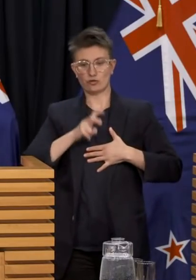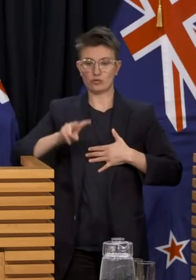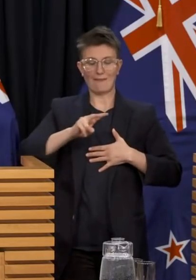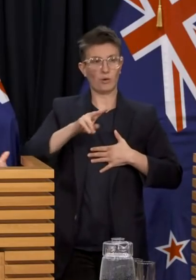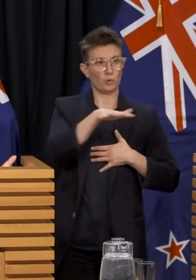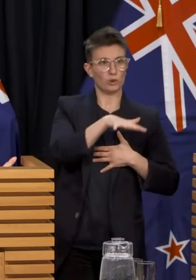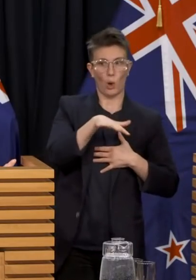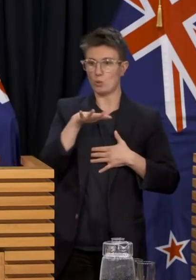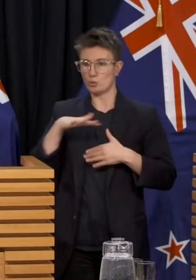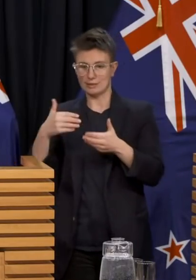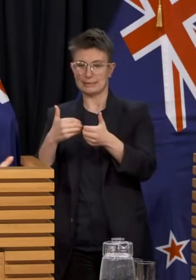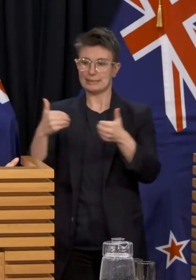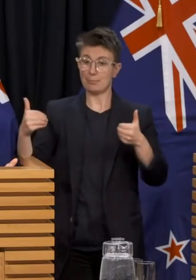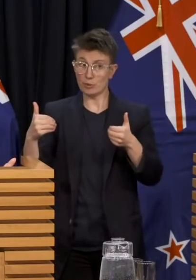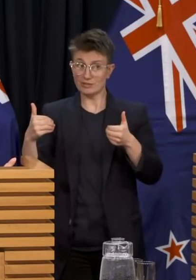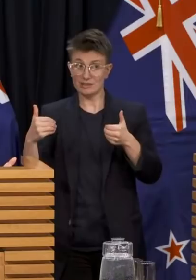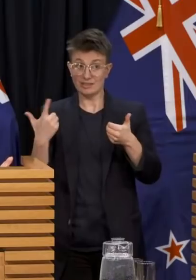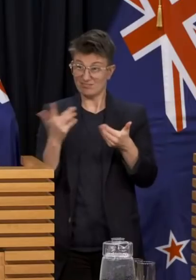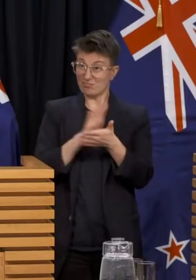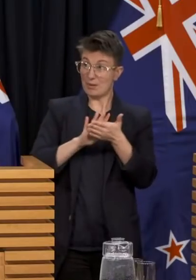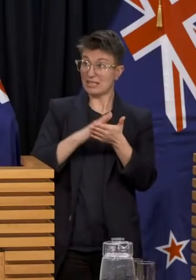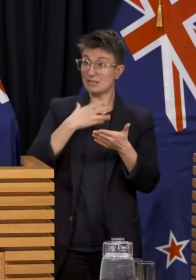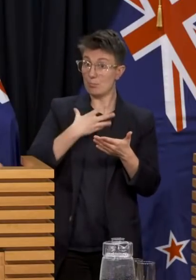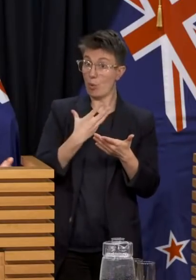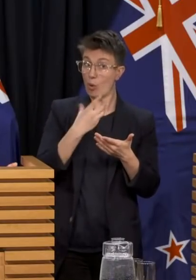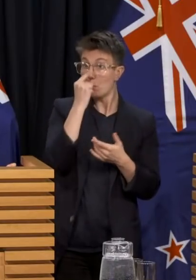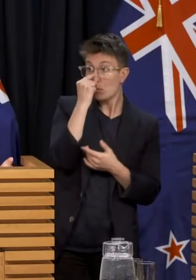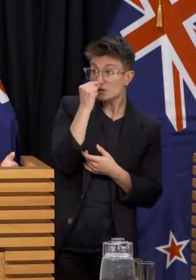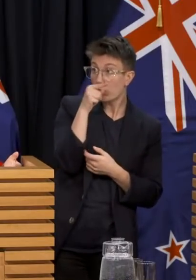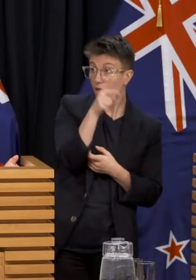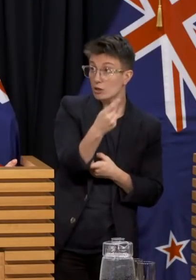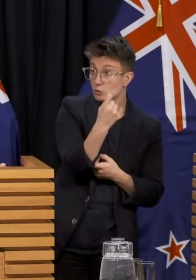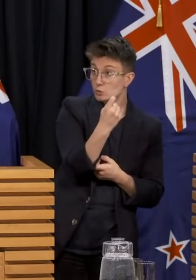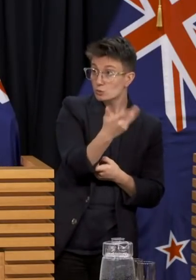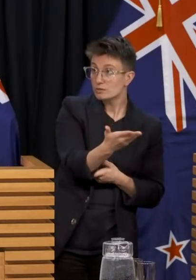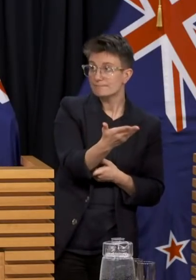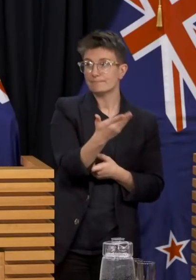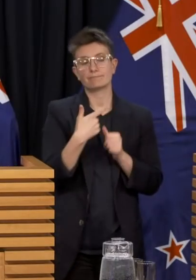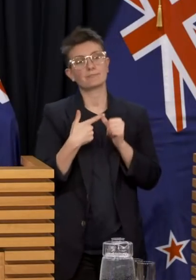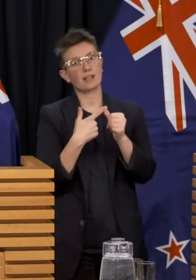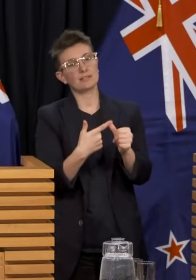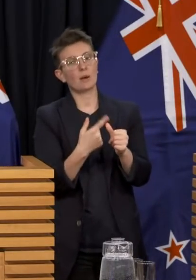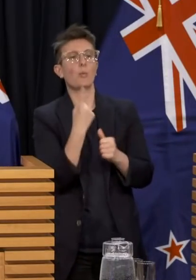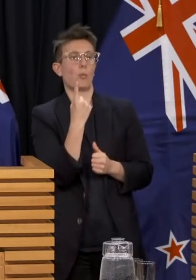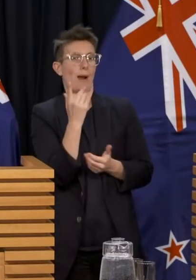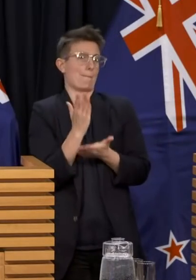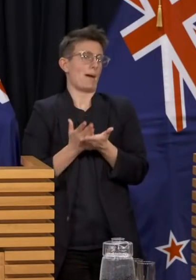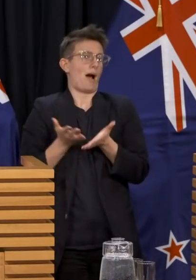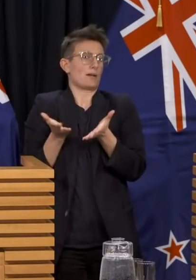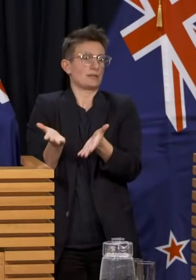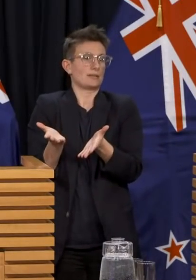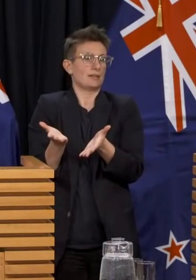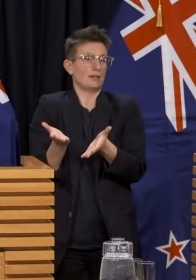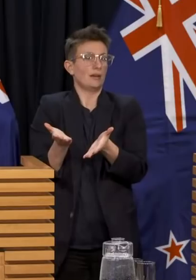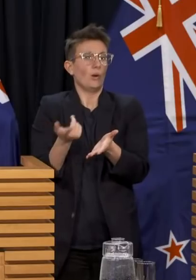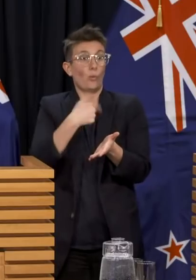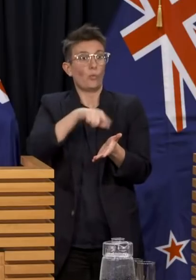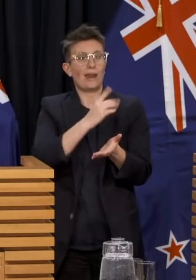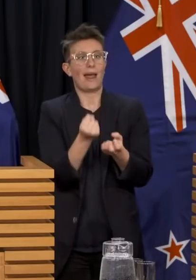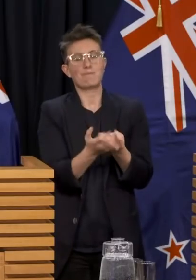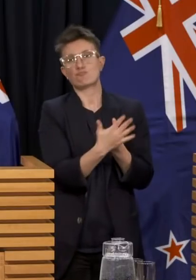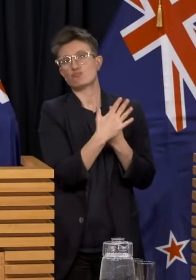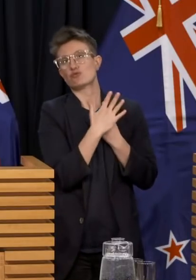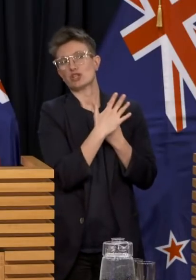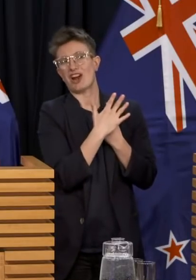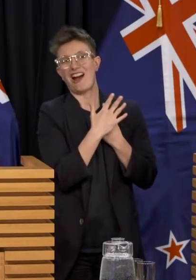worked through. And just the one thing that I would say is that many of you will remember that there was a lot of pressure for us to move quickly on a